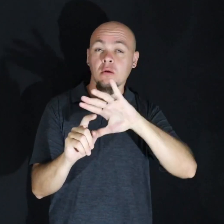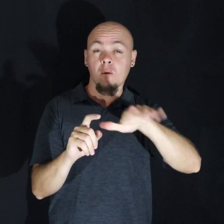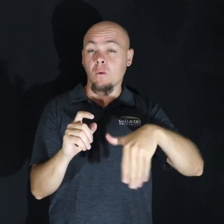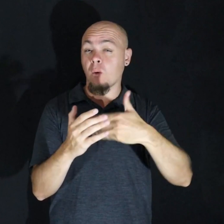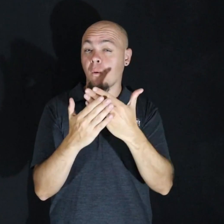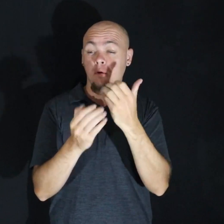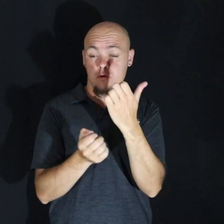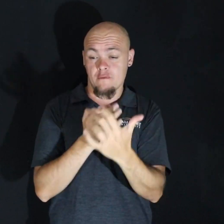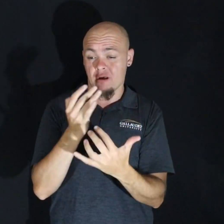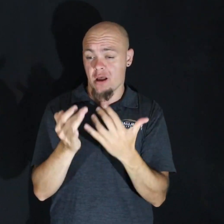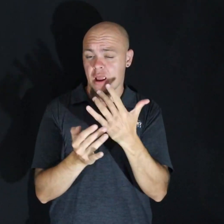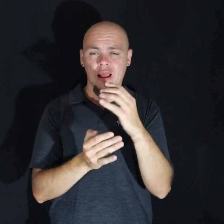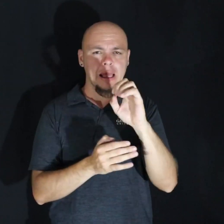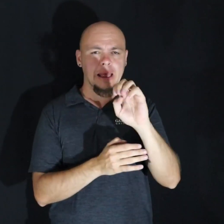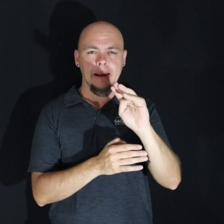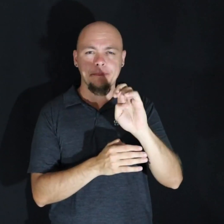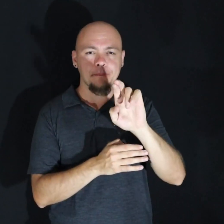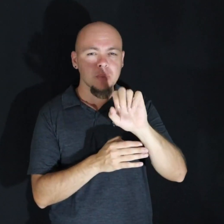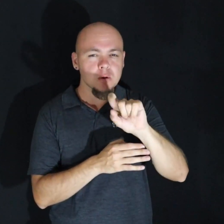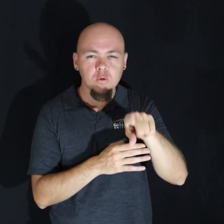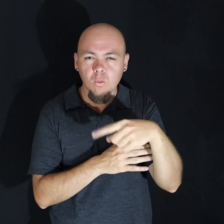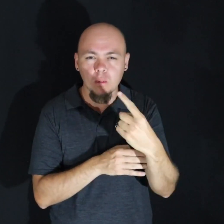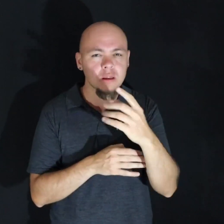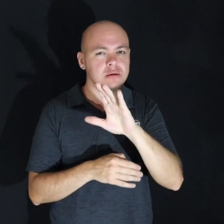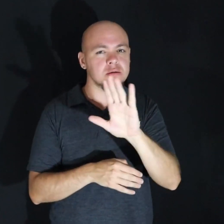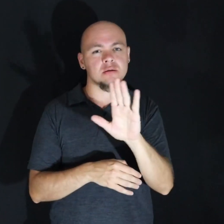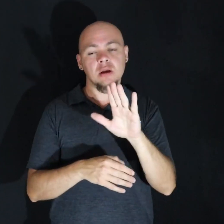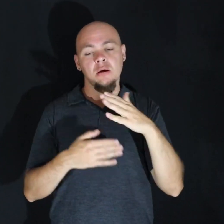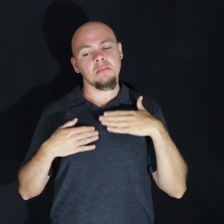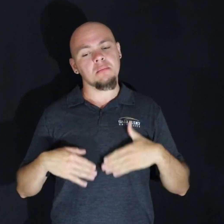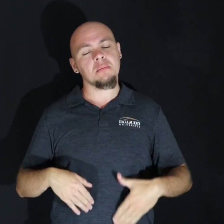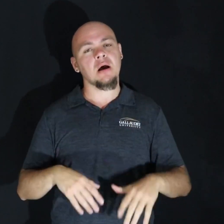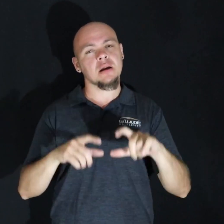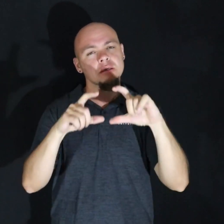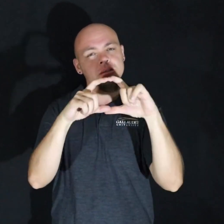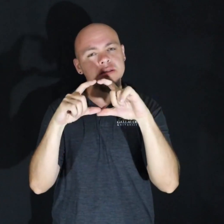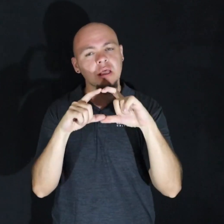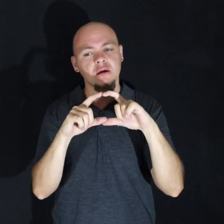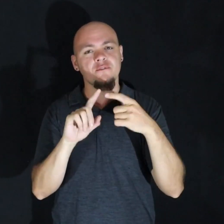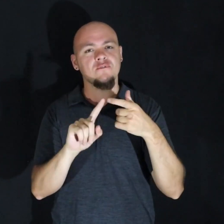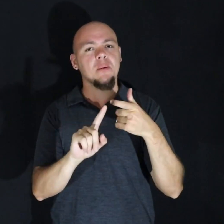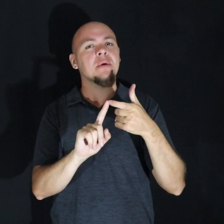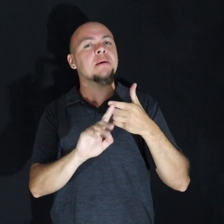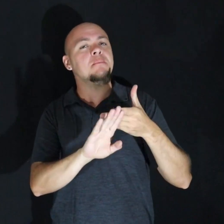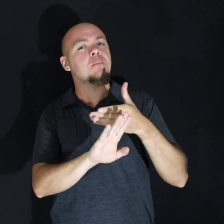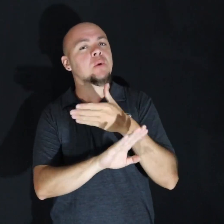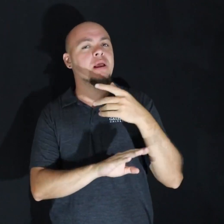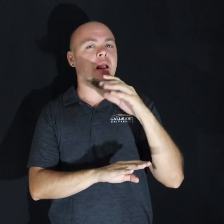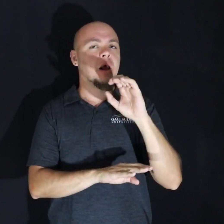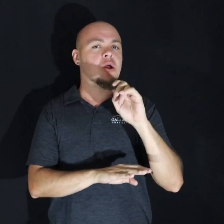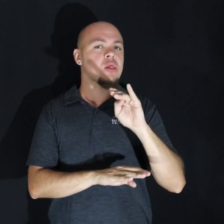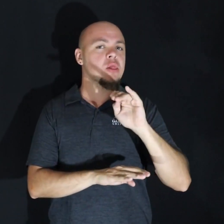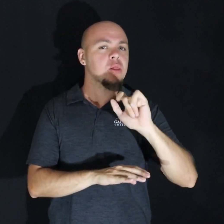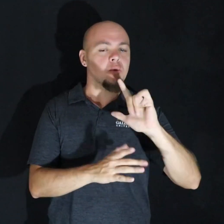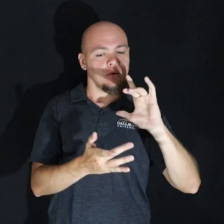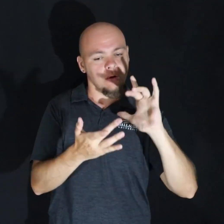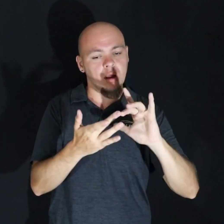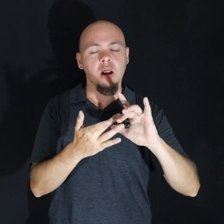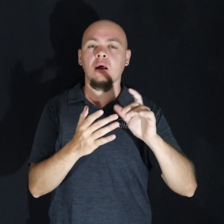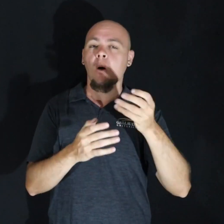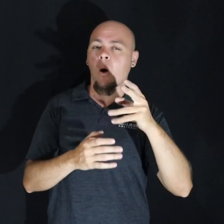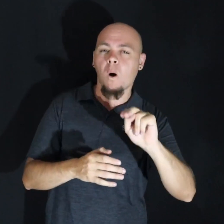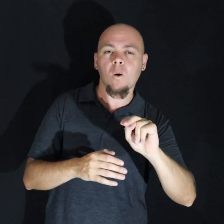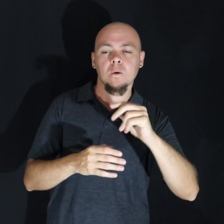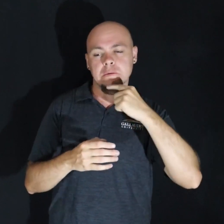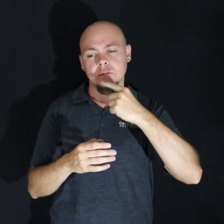not just the embers kind of woman. Her body's cells are derived from pre-colonial contact, cannot be owned or told